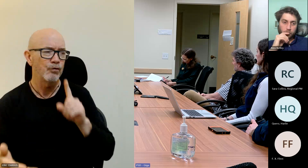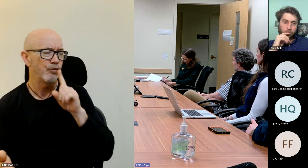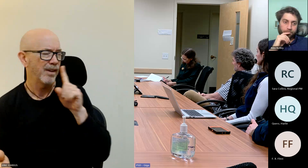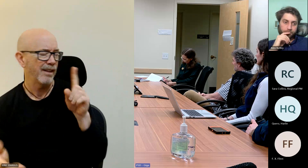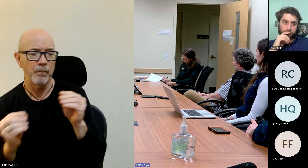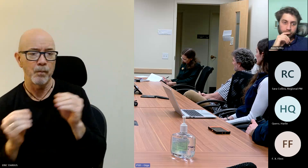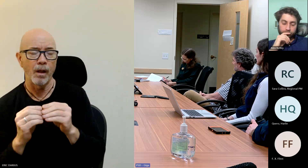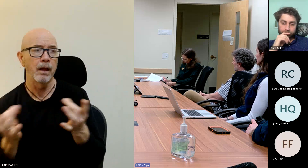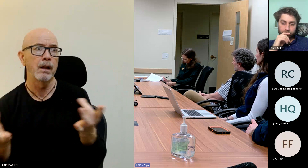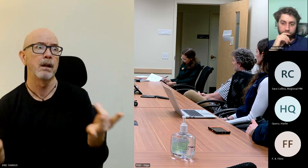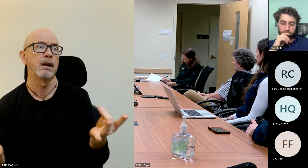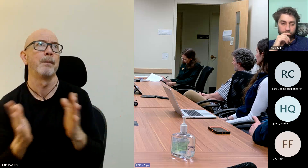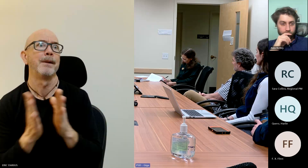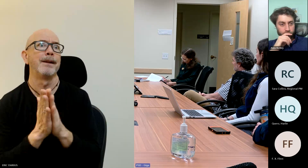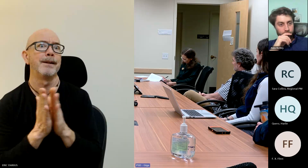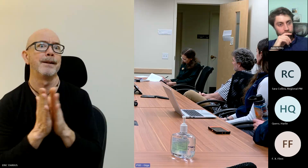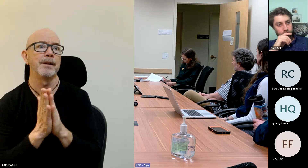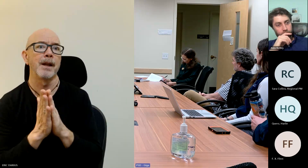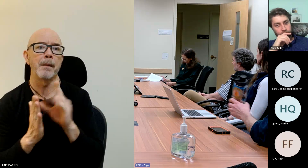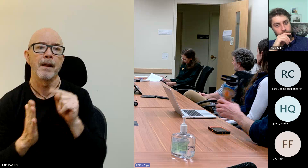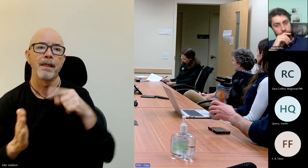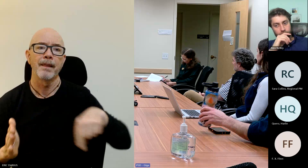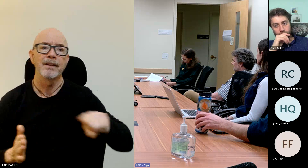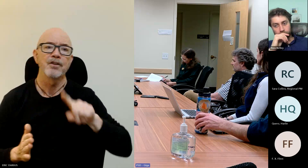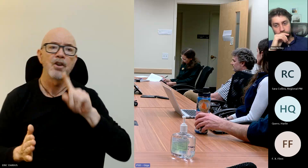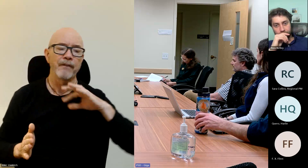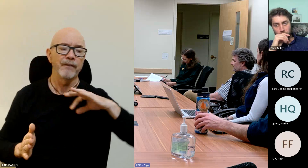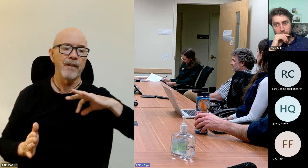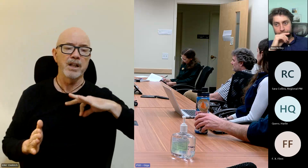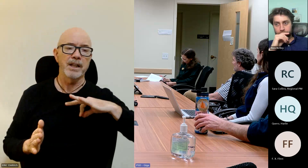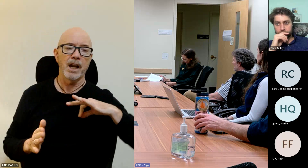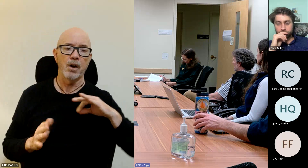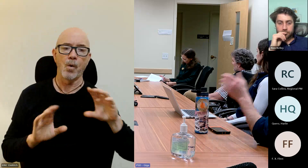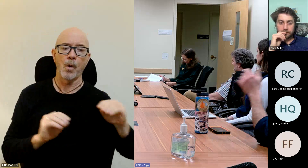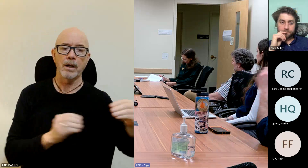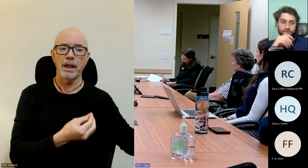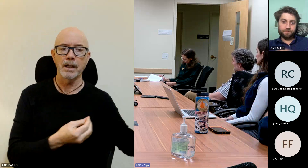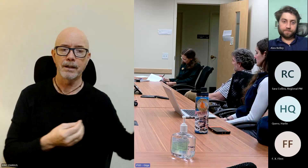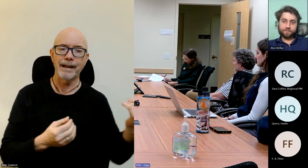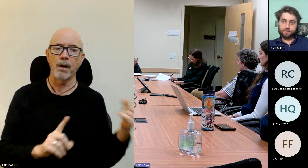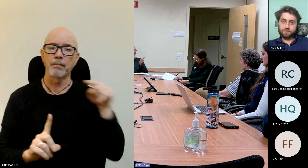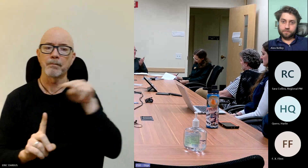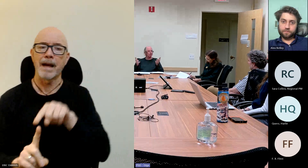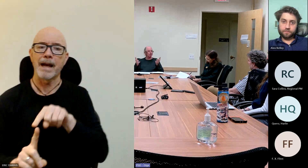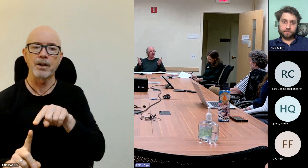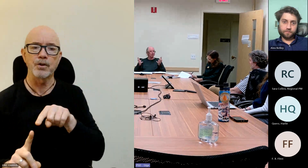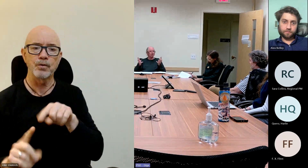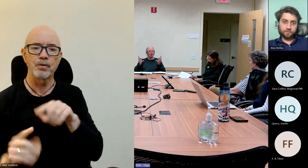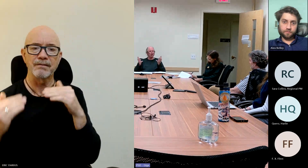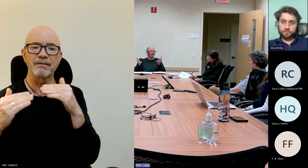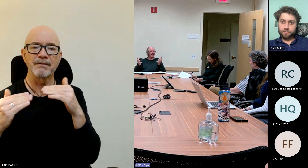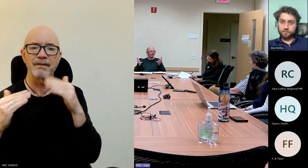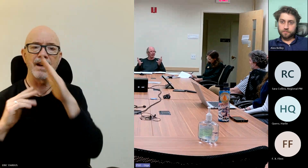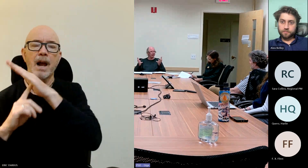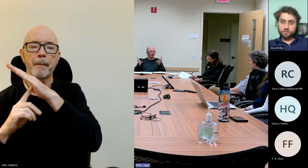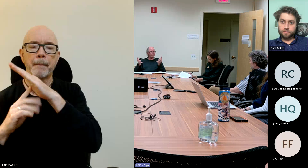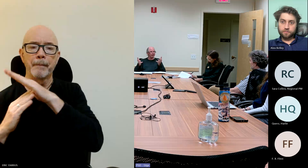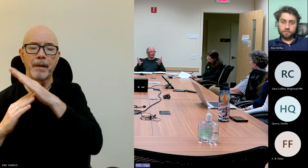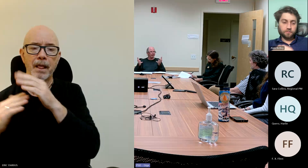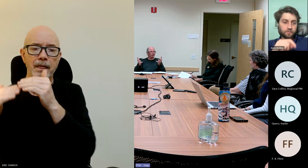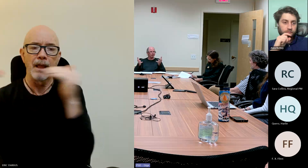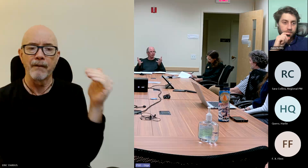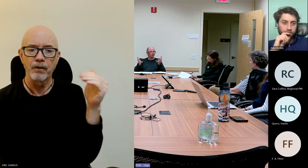run organizations. I'll jump to the carrier grade issue again. That requires engineers $200,000 a